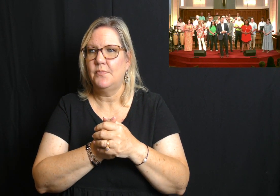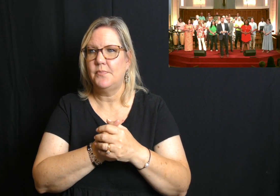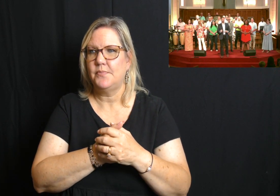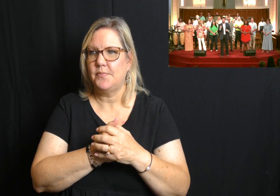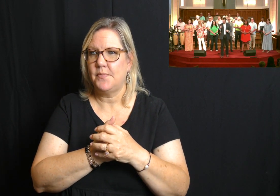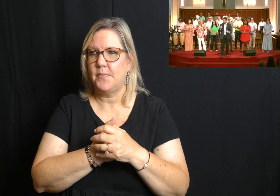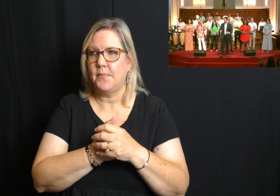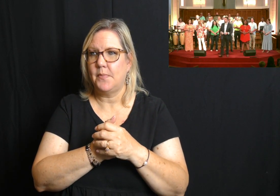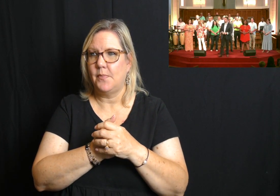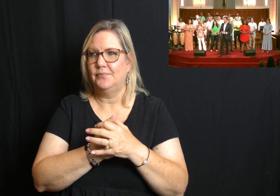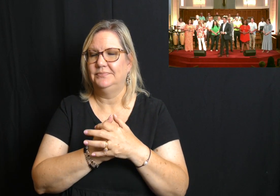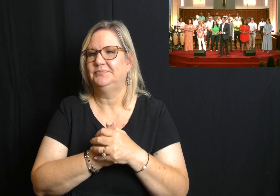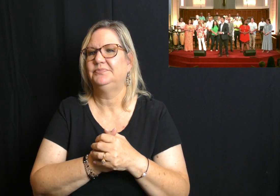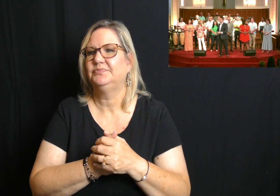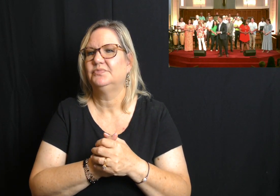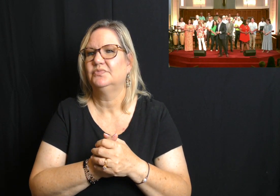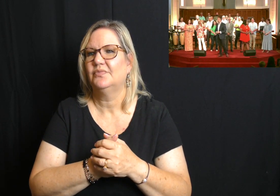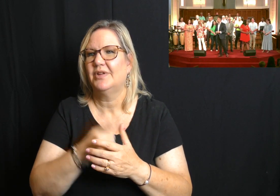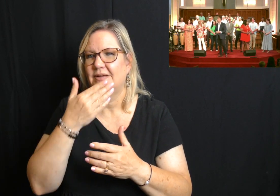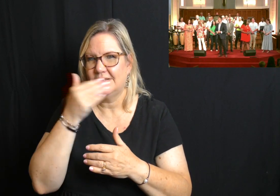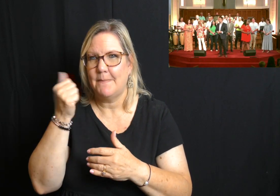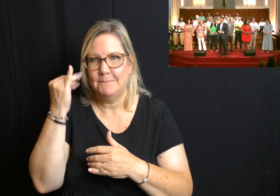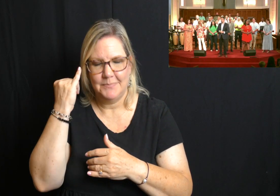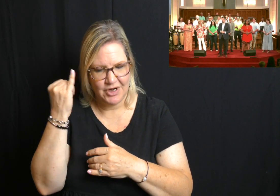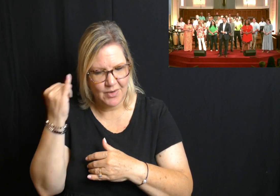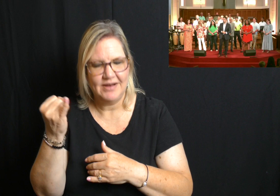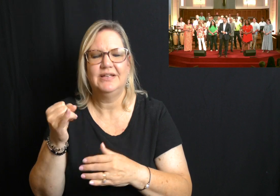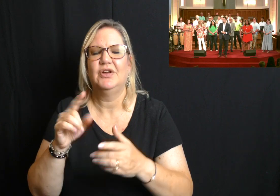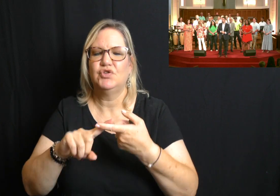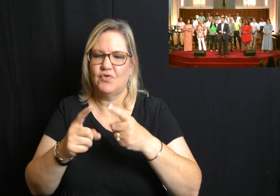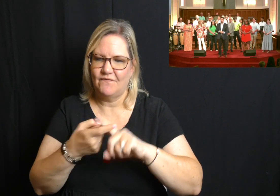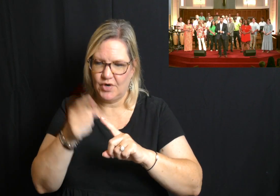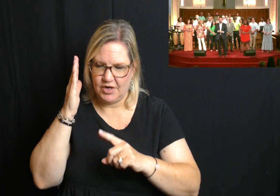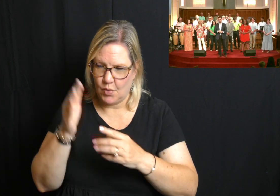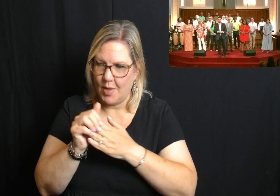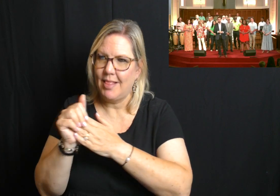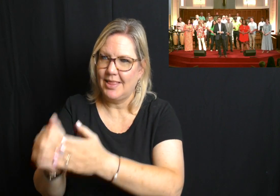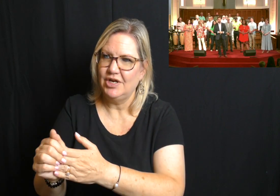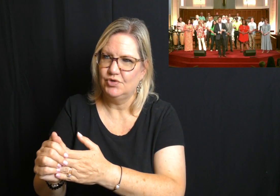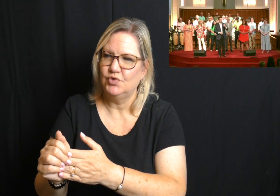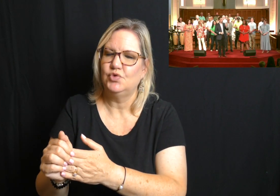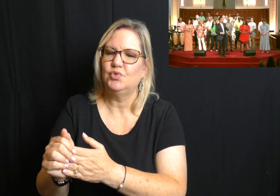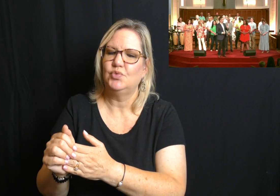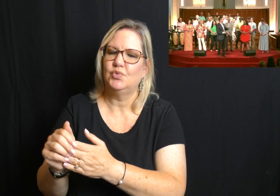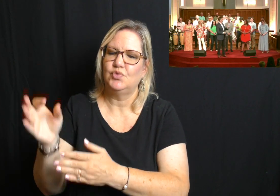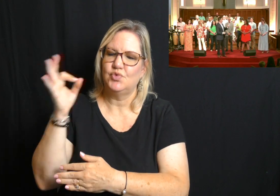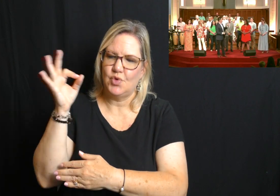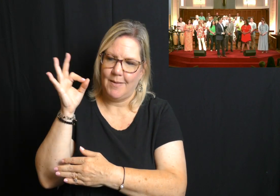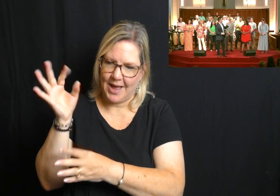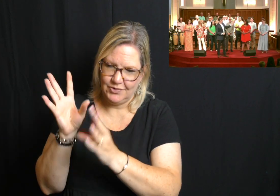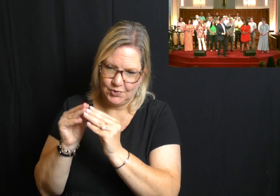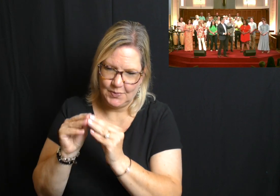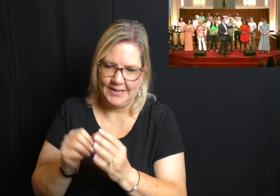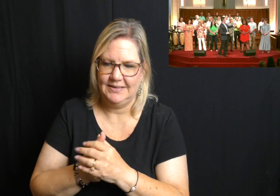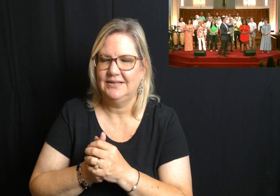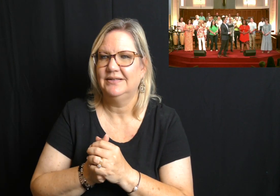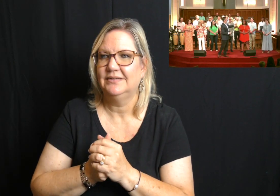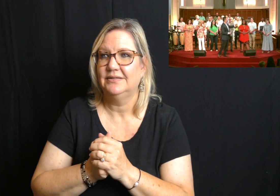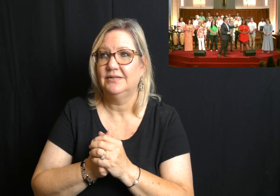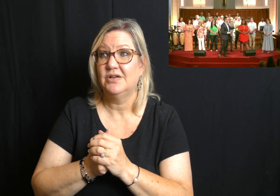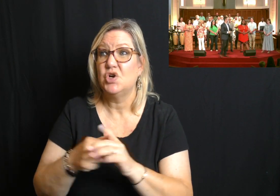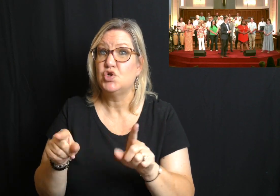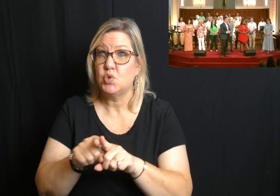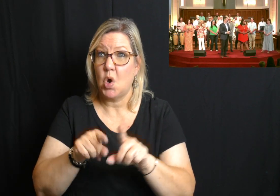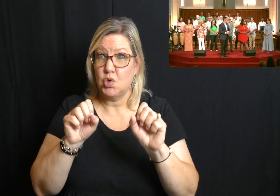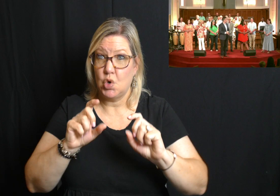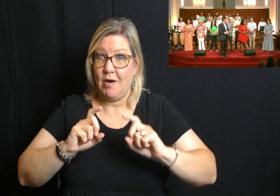reception. That was much better that way. And then you can pay for their lunch too. Oh, I'm supposed to tell you that you can also give